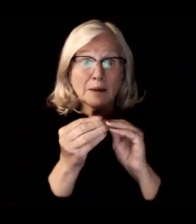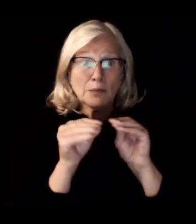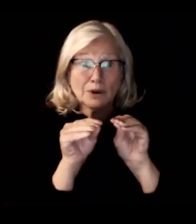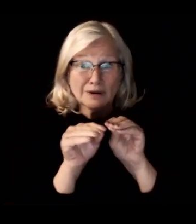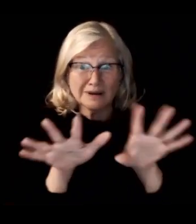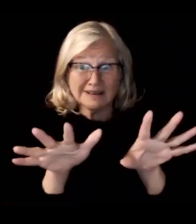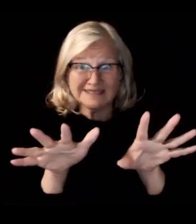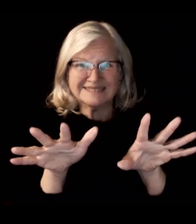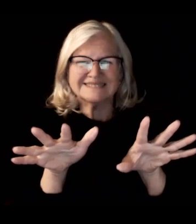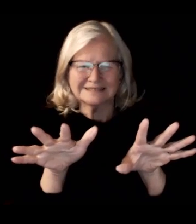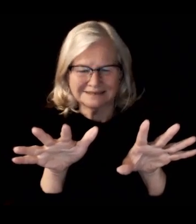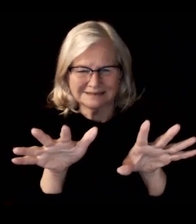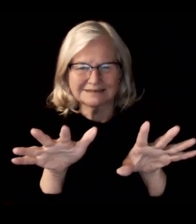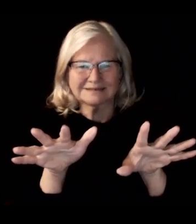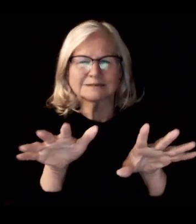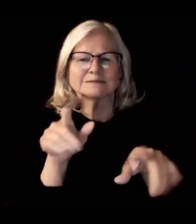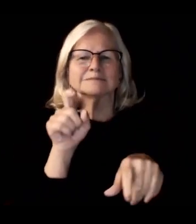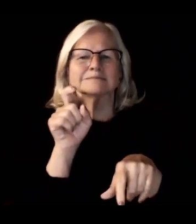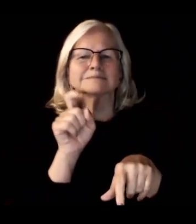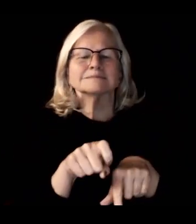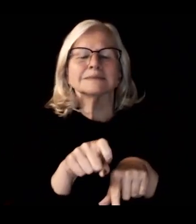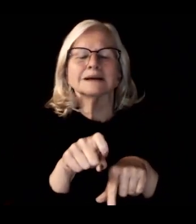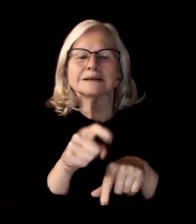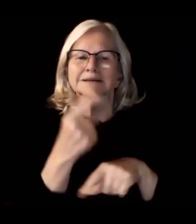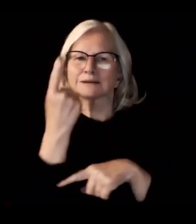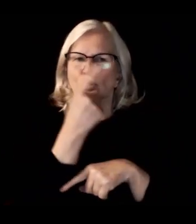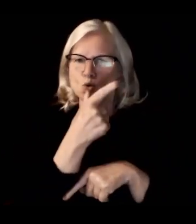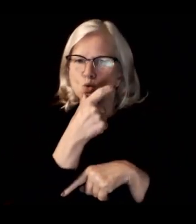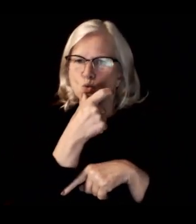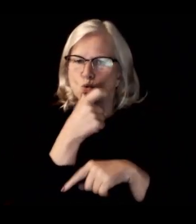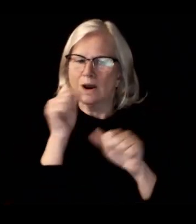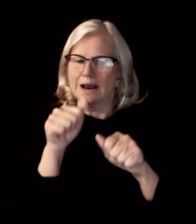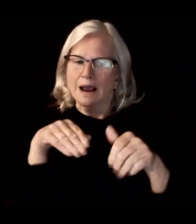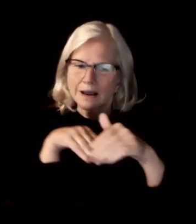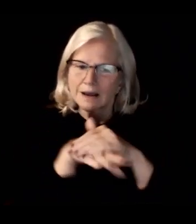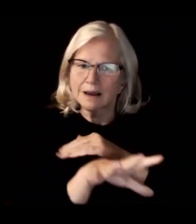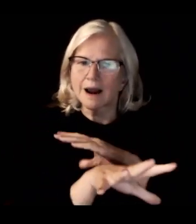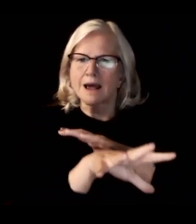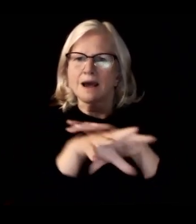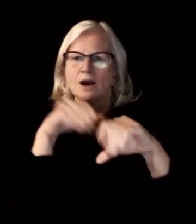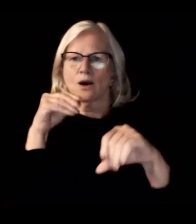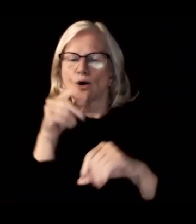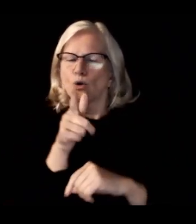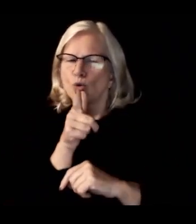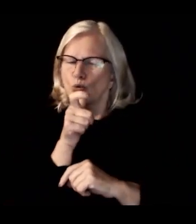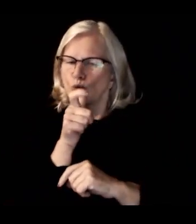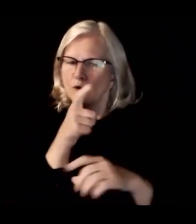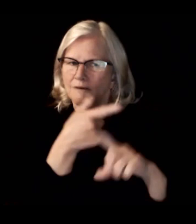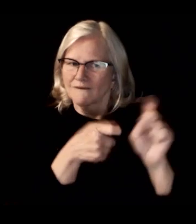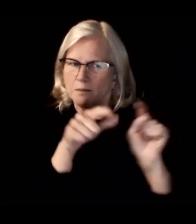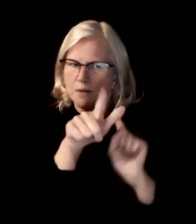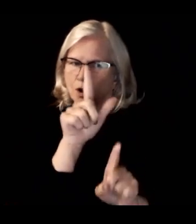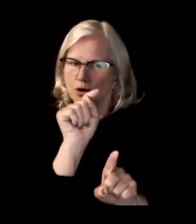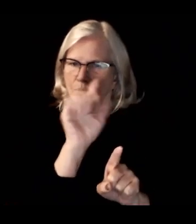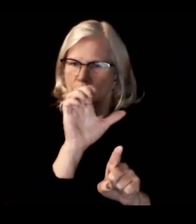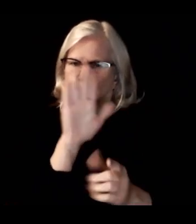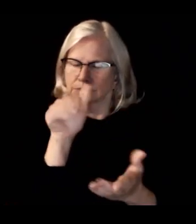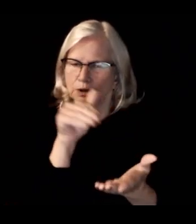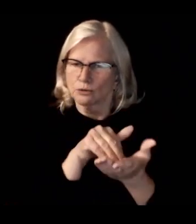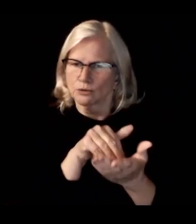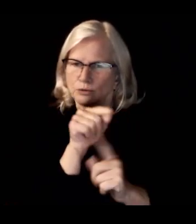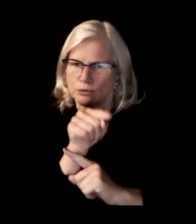and out of these facilities. We know that the biggest threat right now is from healthcare workers themselves bringing in cases of